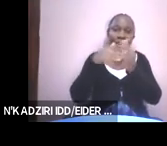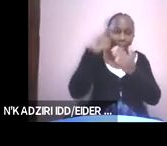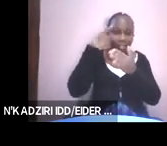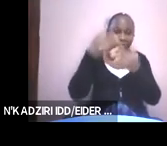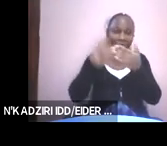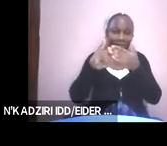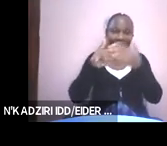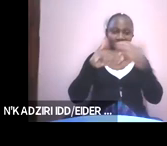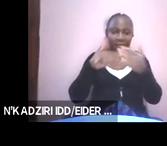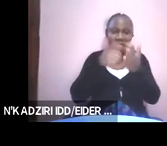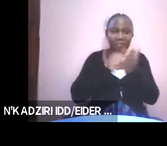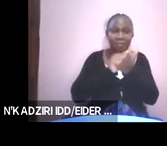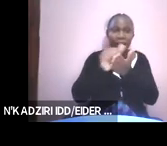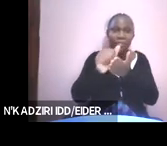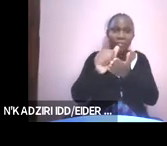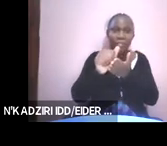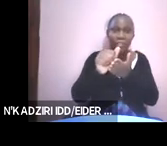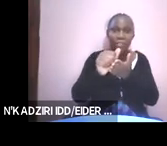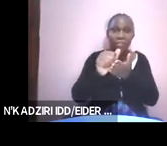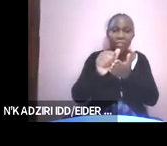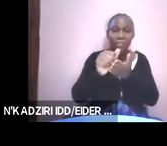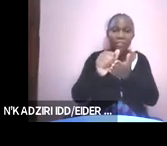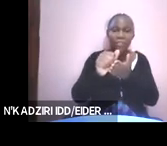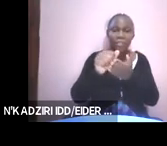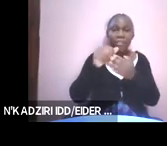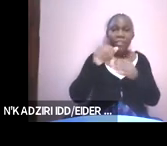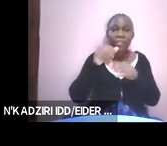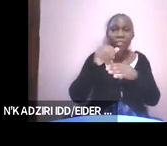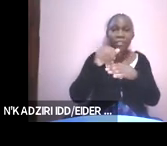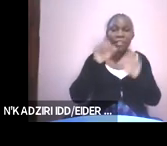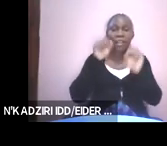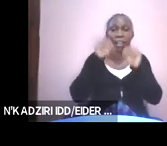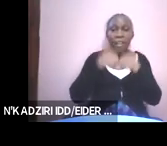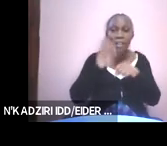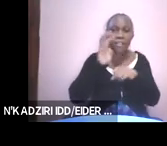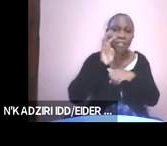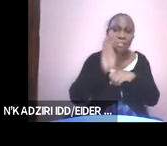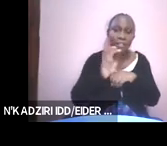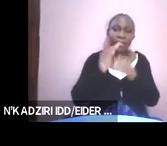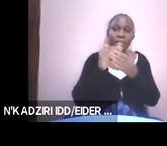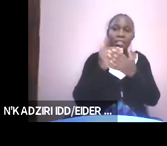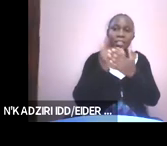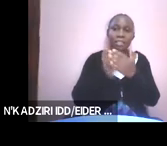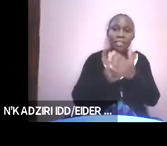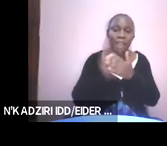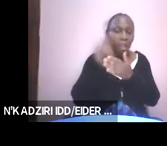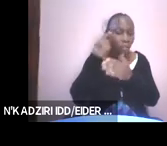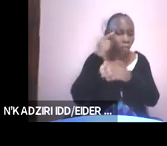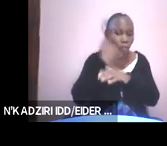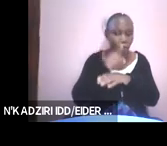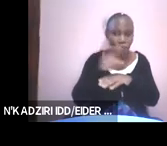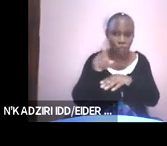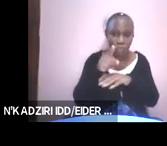any, do you feel the authors are making? And I can already see some of you have begun to sort of input into that.